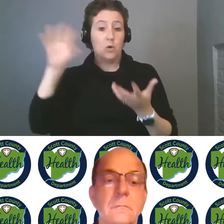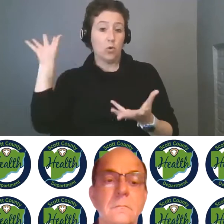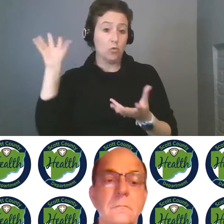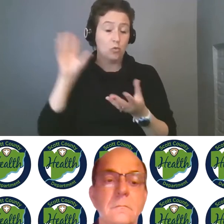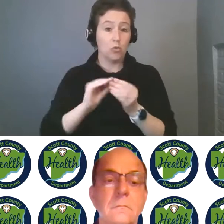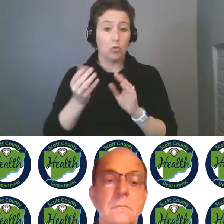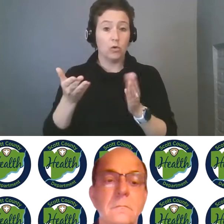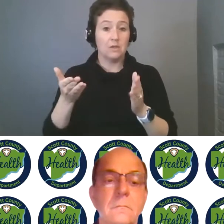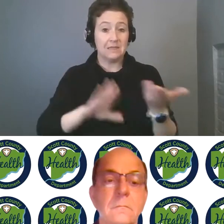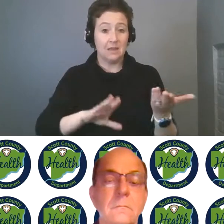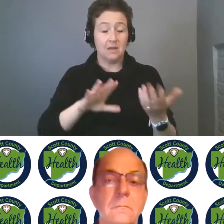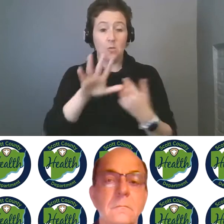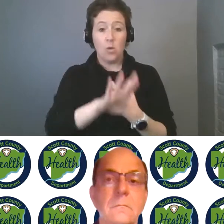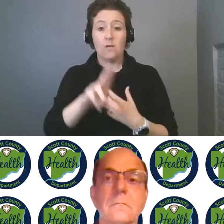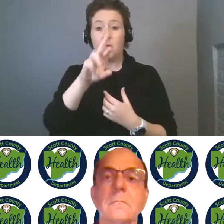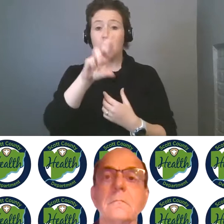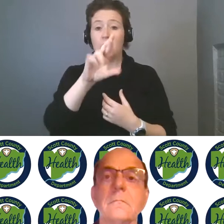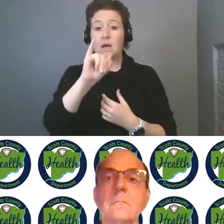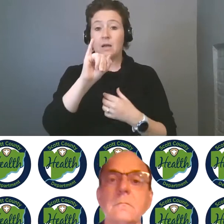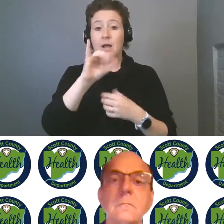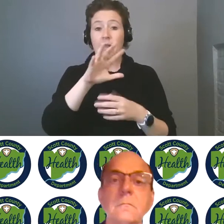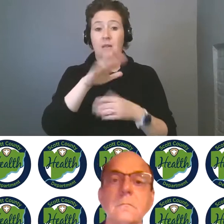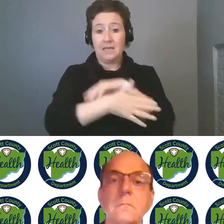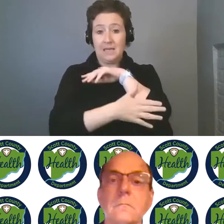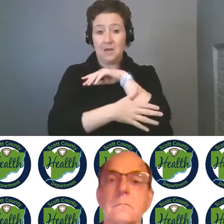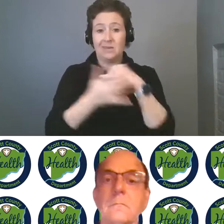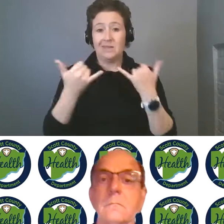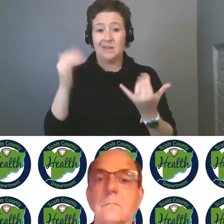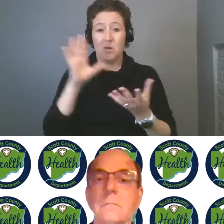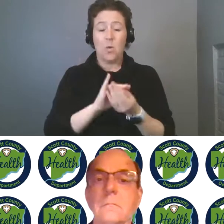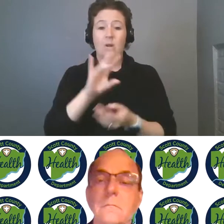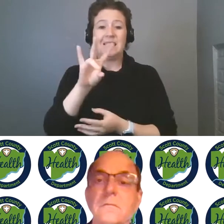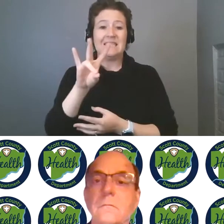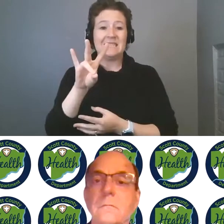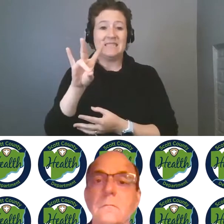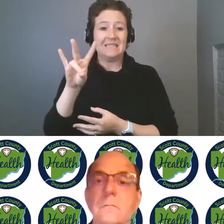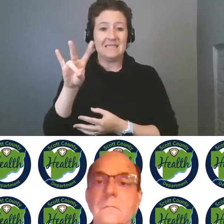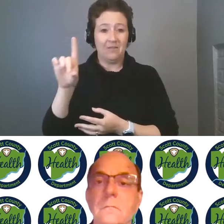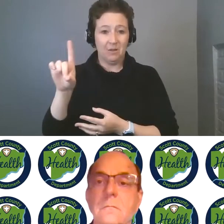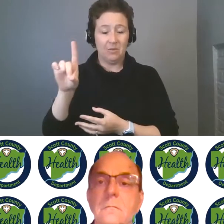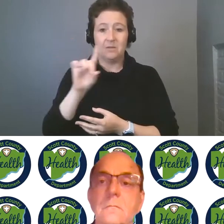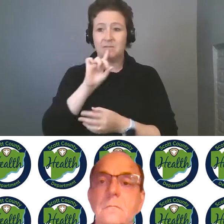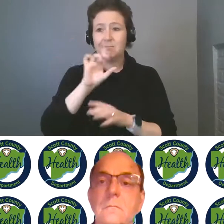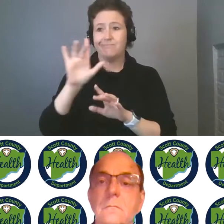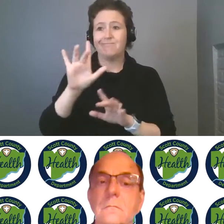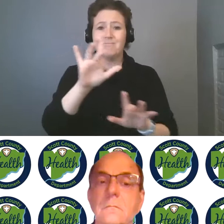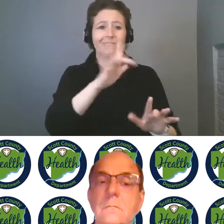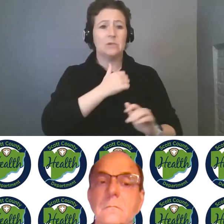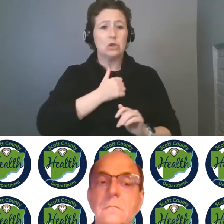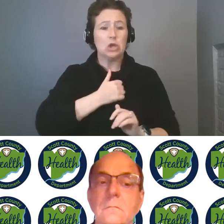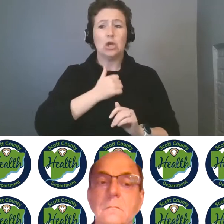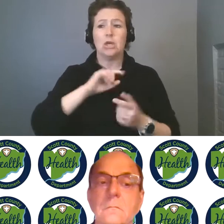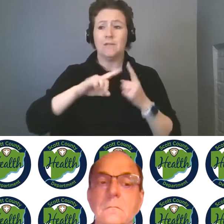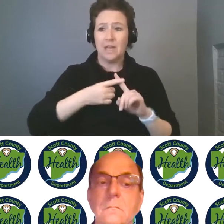of deaths in Rock Island County from this virus is now at 71. We send our deepest sympathies to the family and friends of